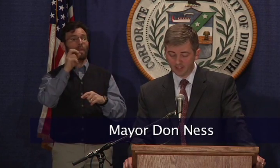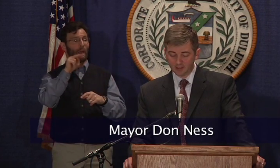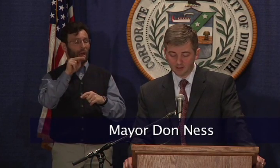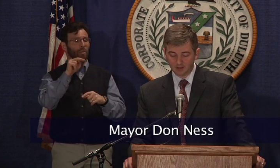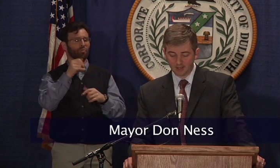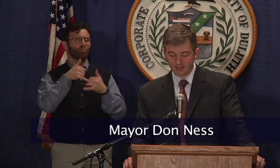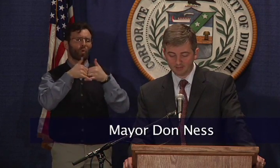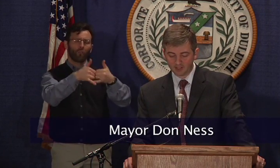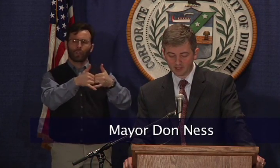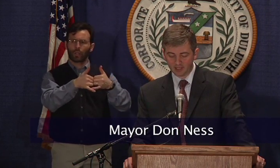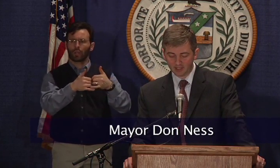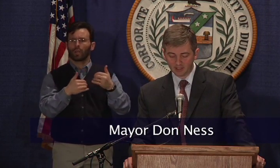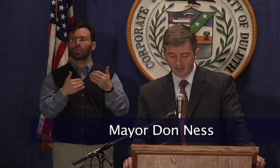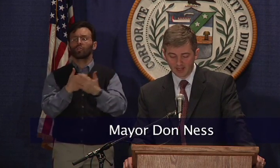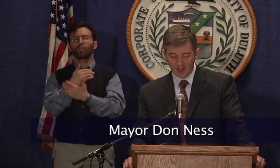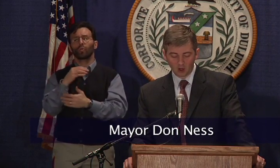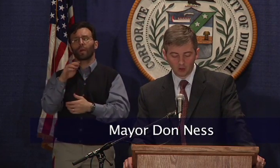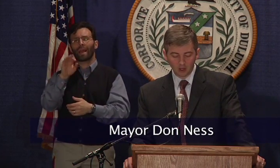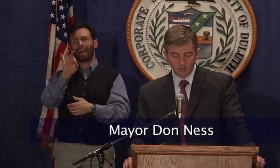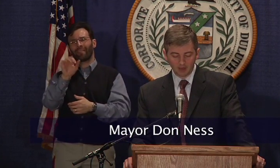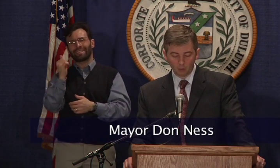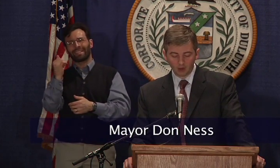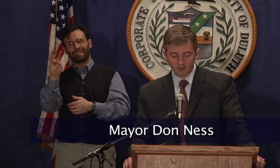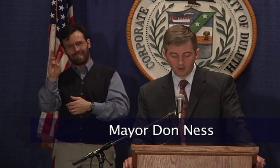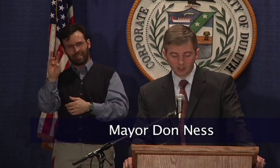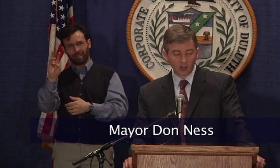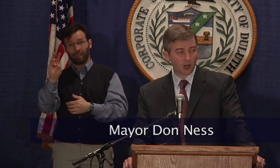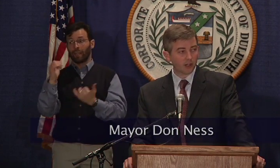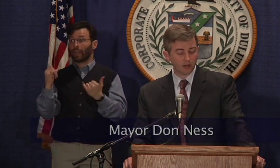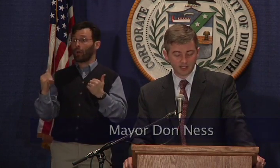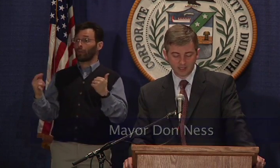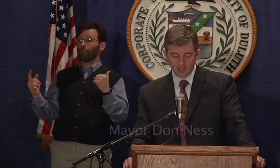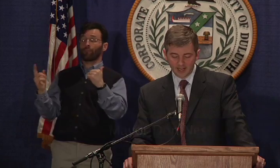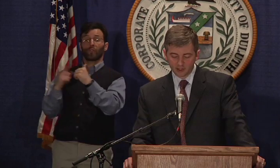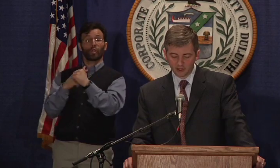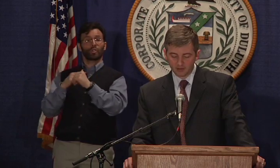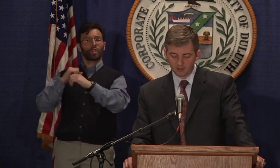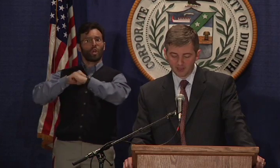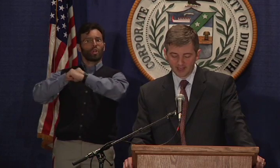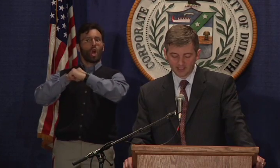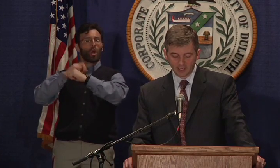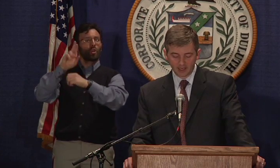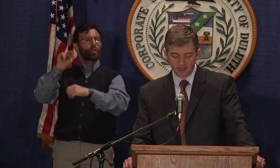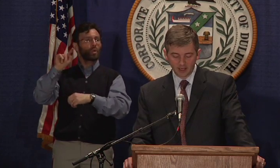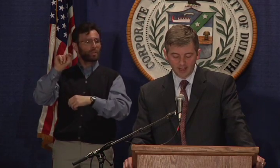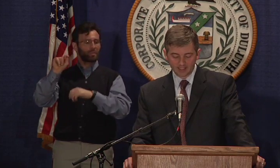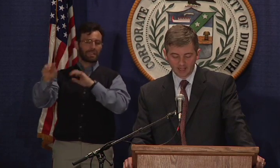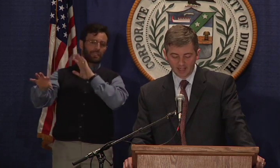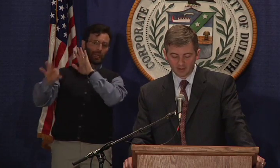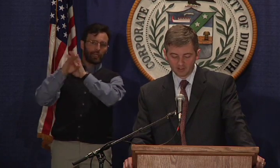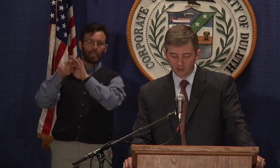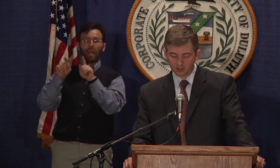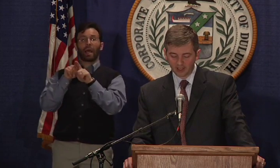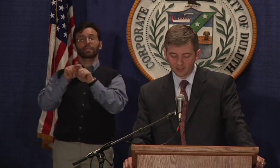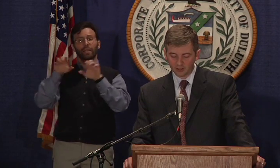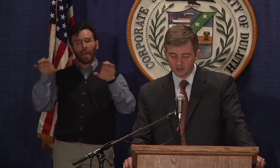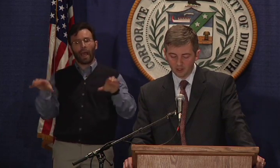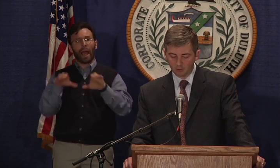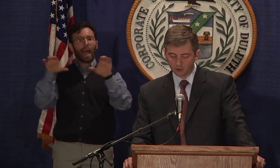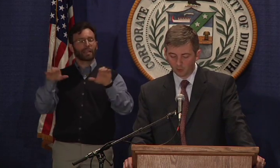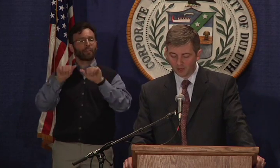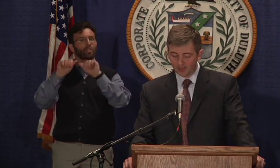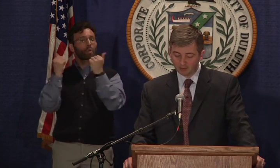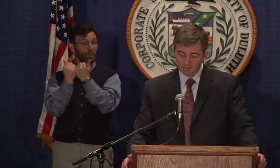Block 50s, F-16s, and now being one of the first Guard units in the nation to be designated as an active